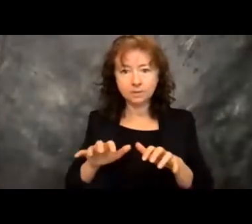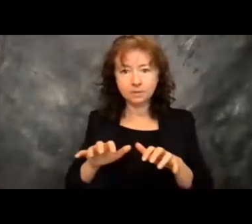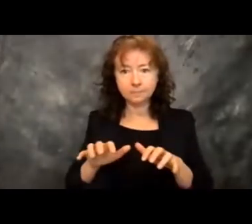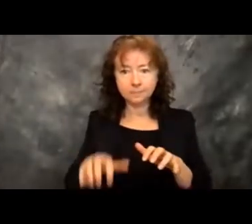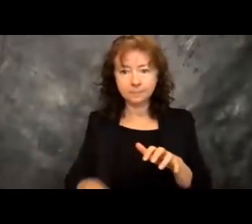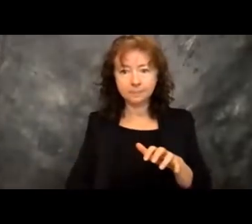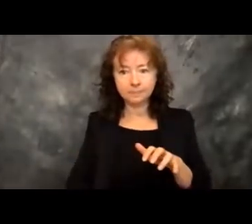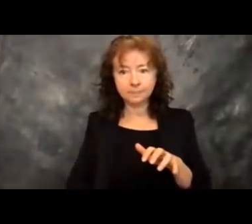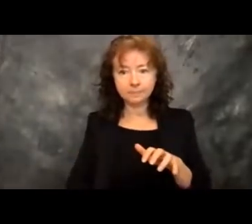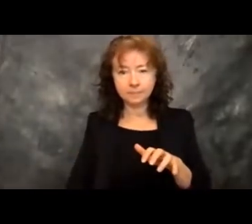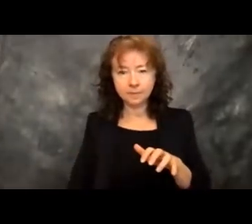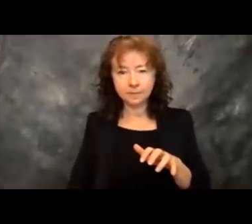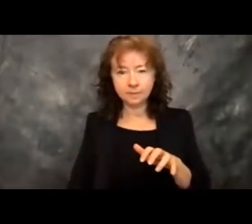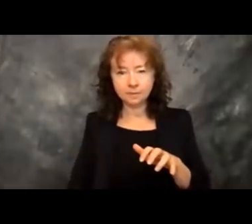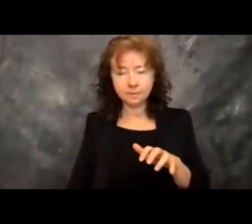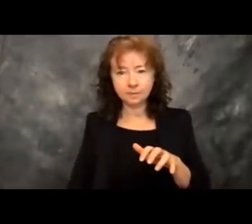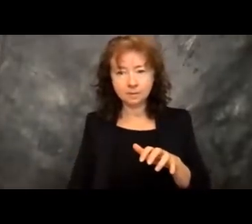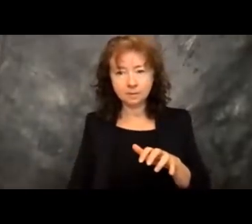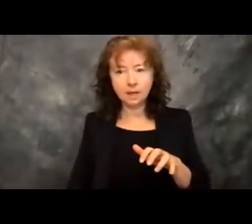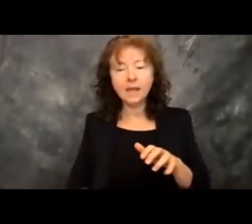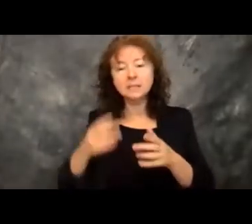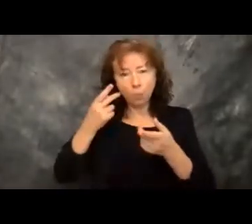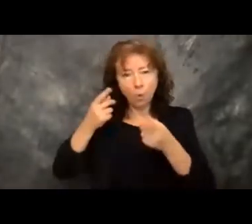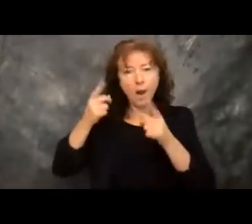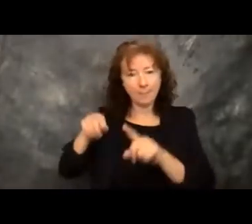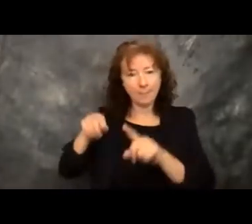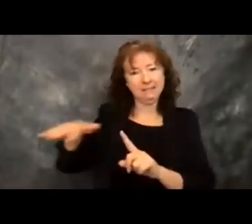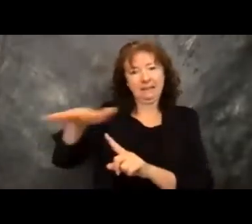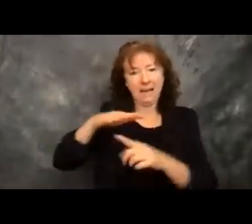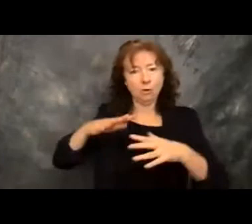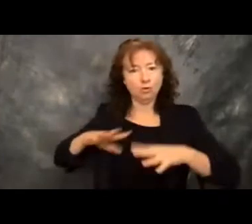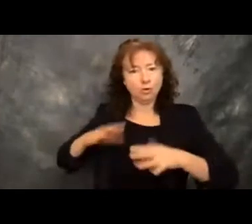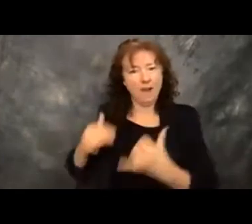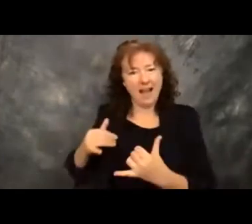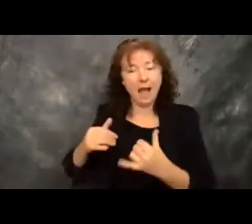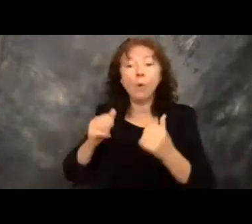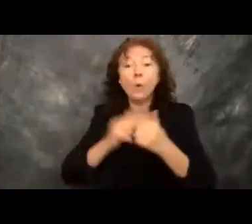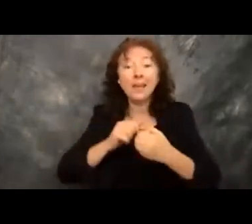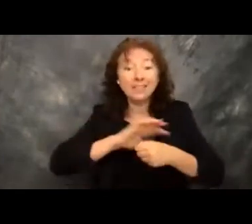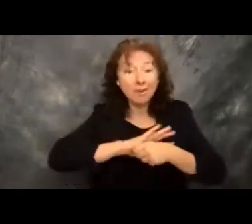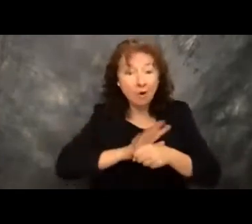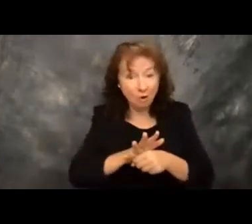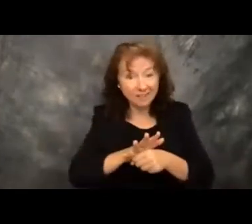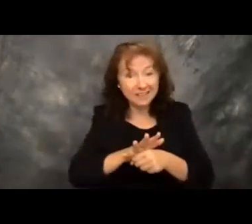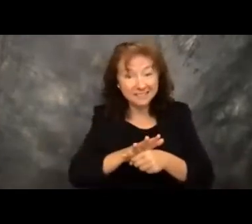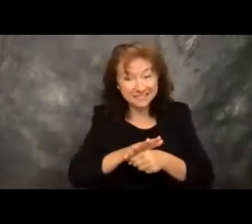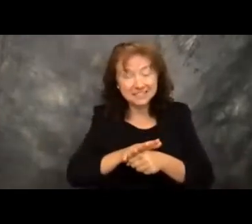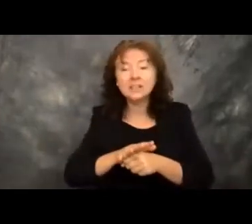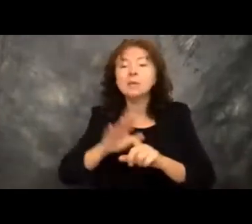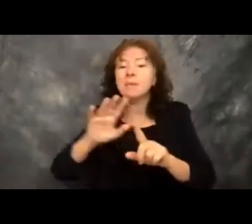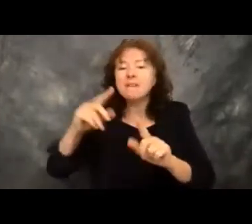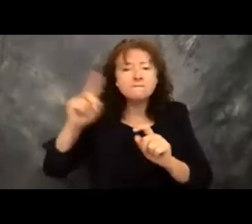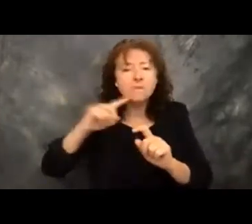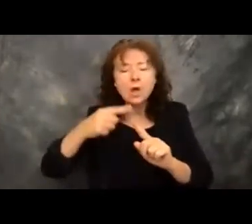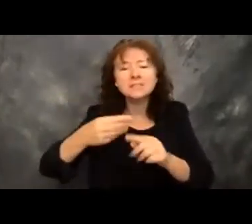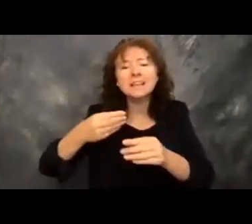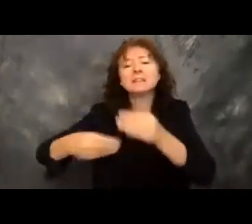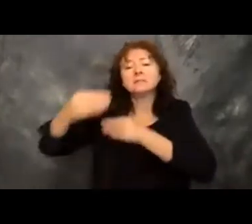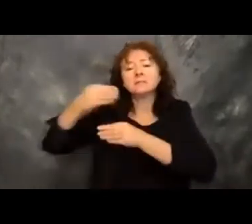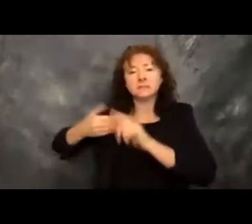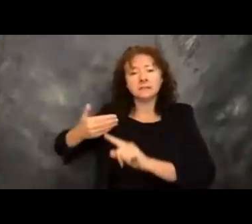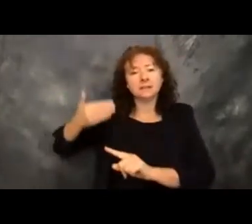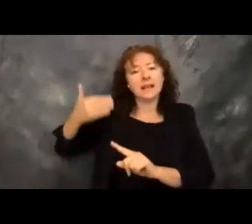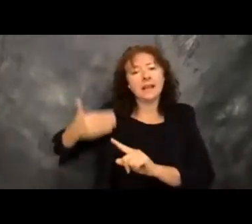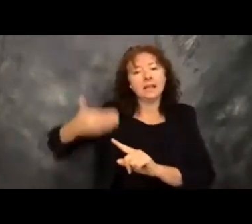regarding the situation that we have in the country right now during the pandemic. But I would like to start with the history,